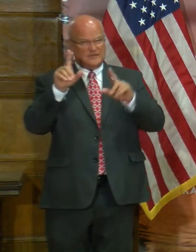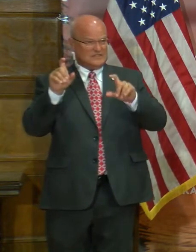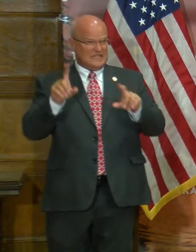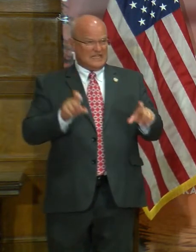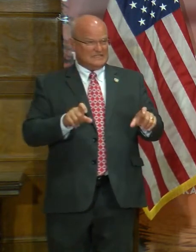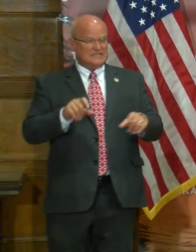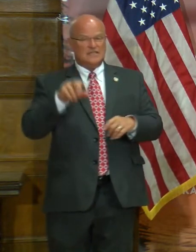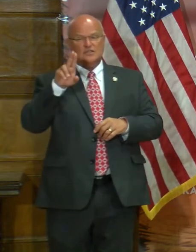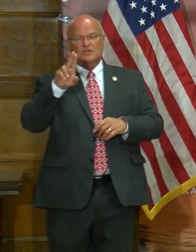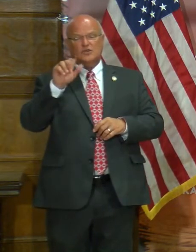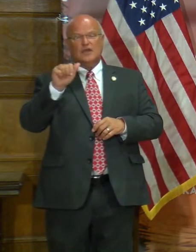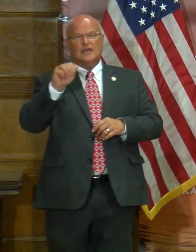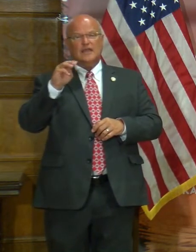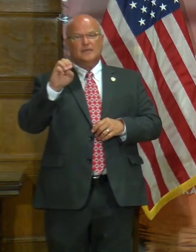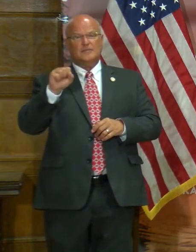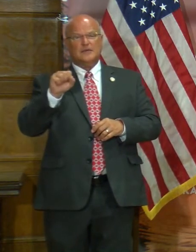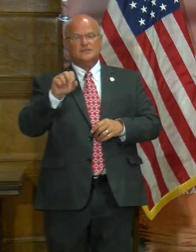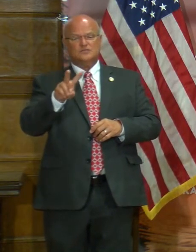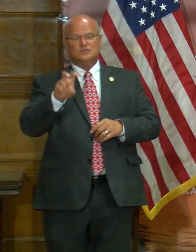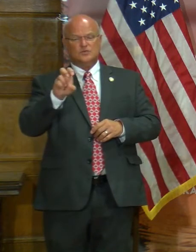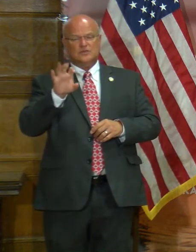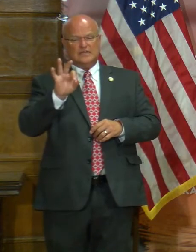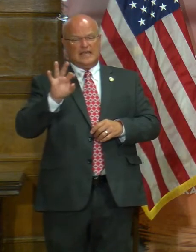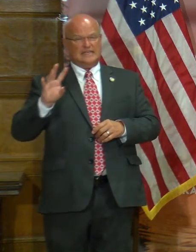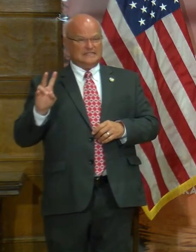tests, and UAMS 297.